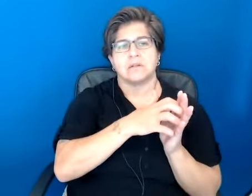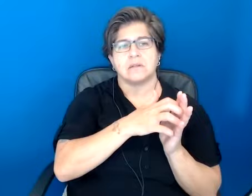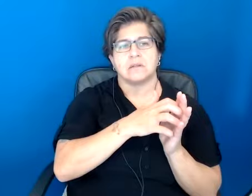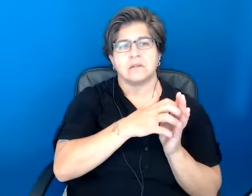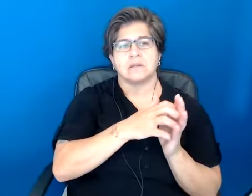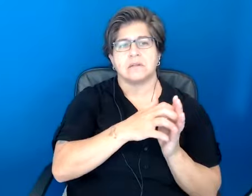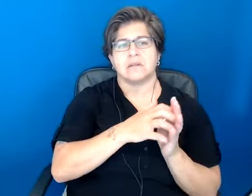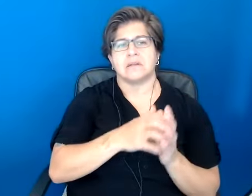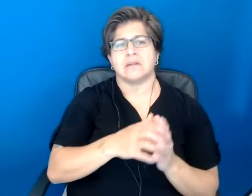given me so many opportunities.